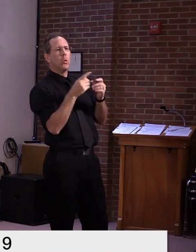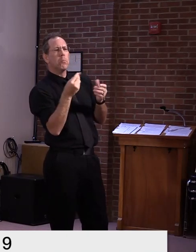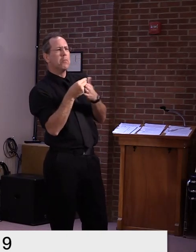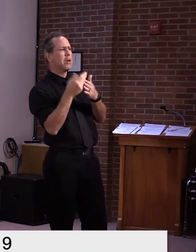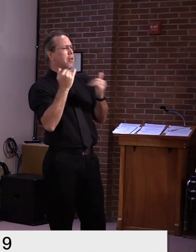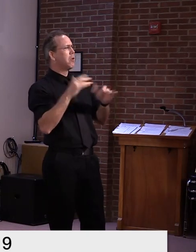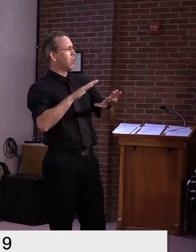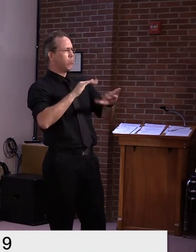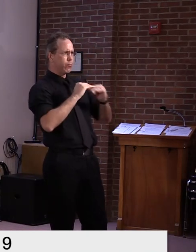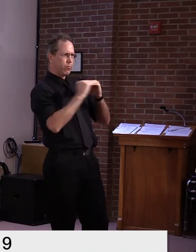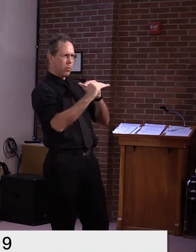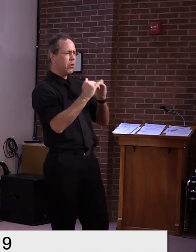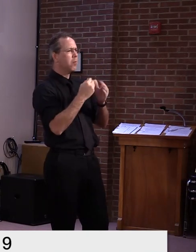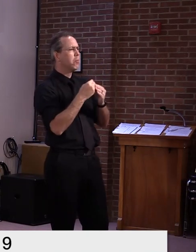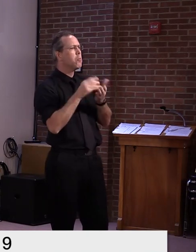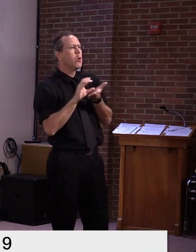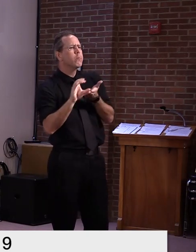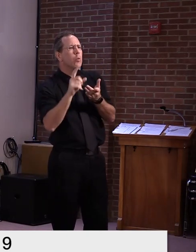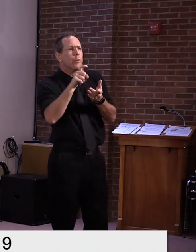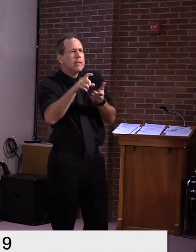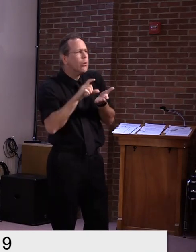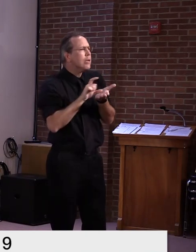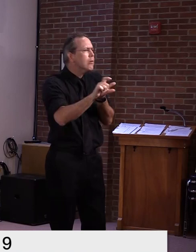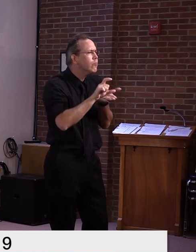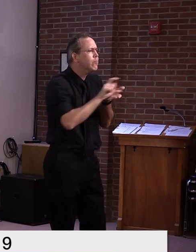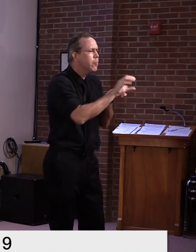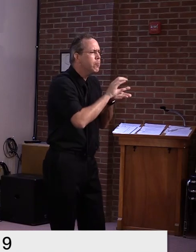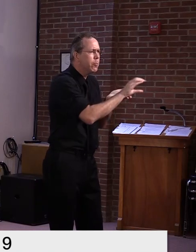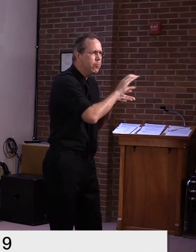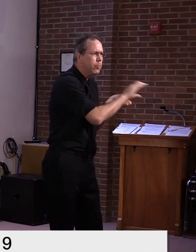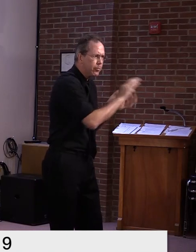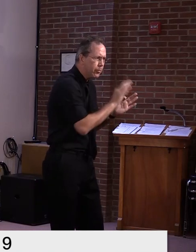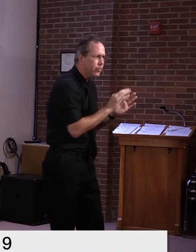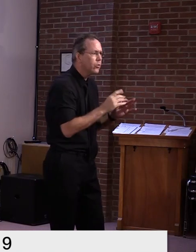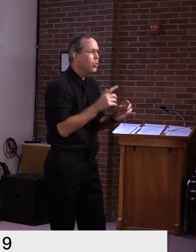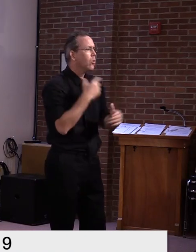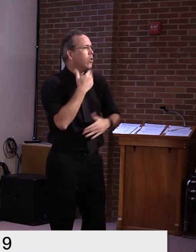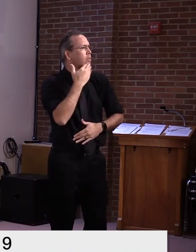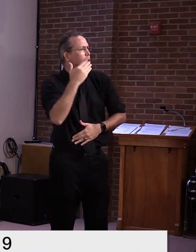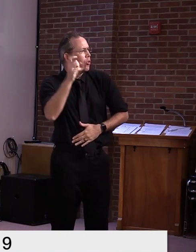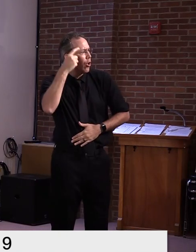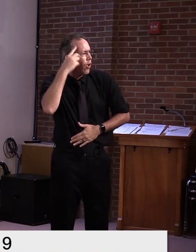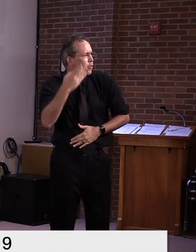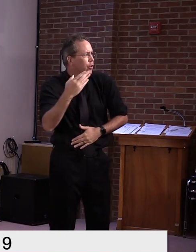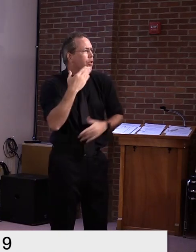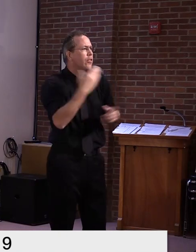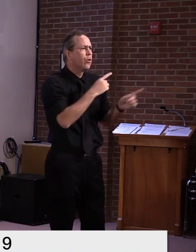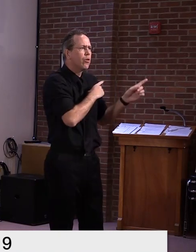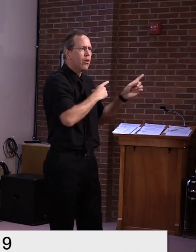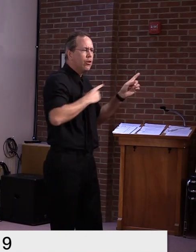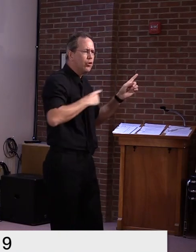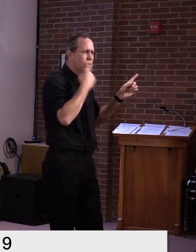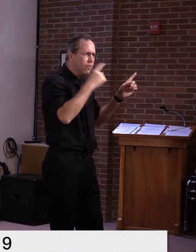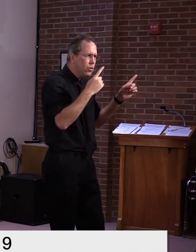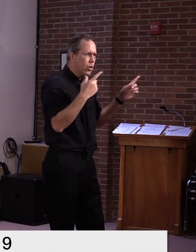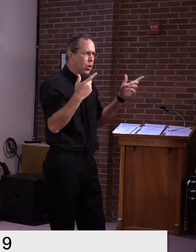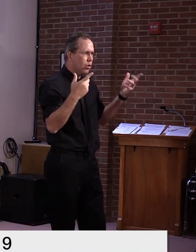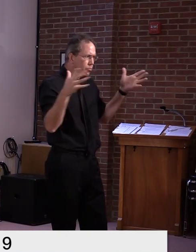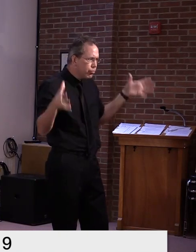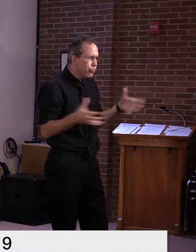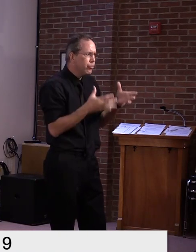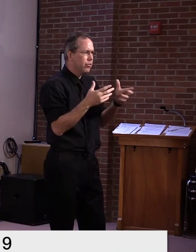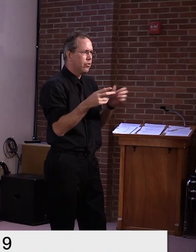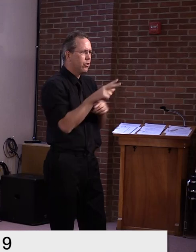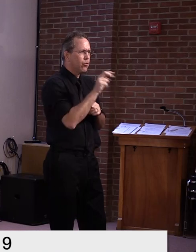and the Vermont General Assembly for their support in establishing the $275 million Health Care